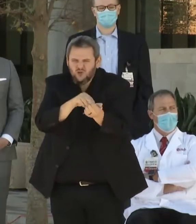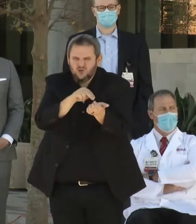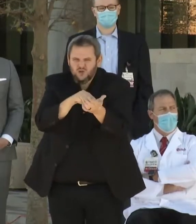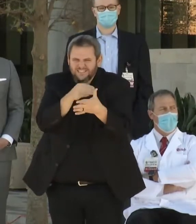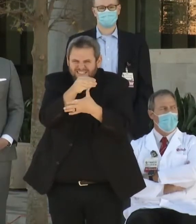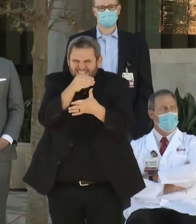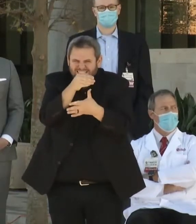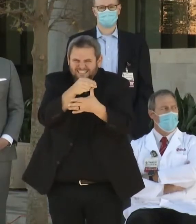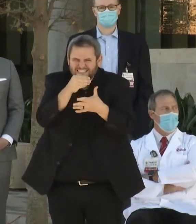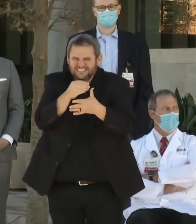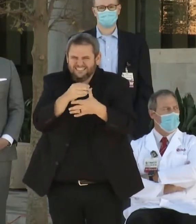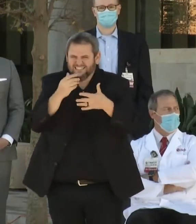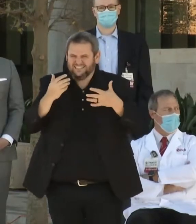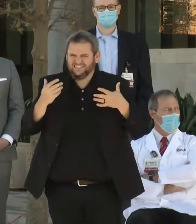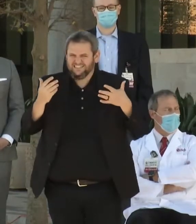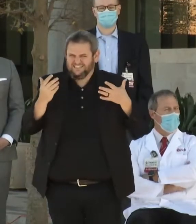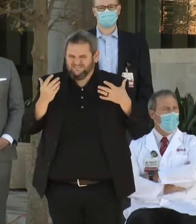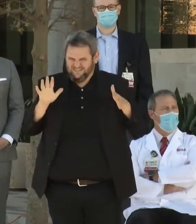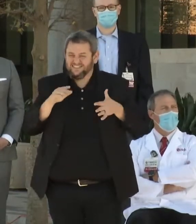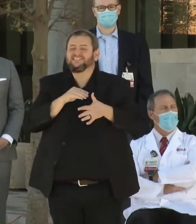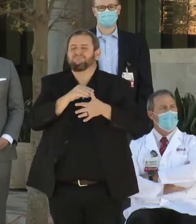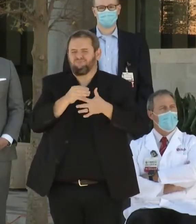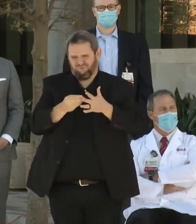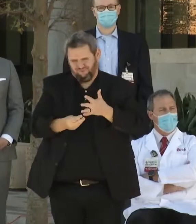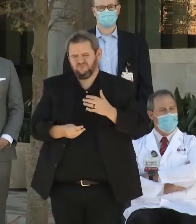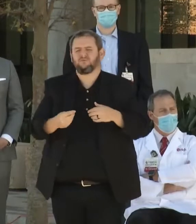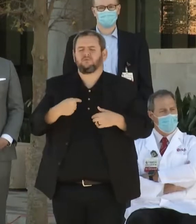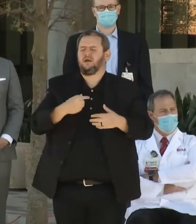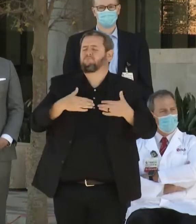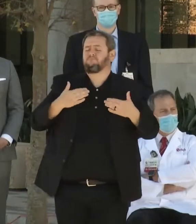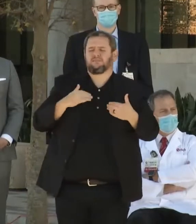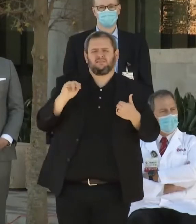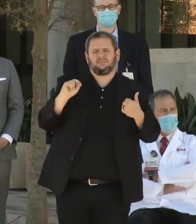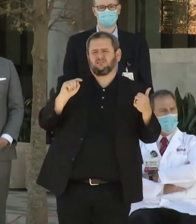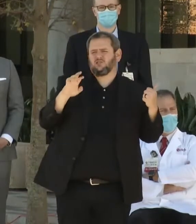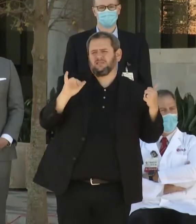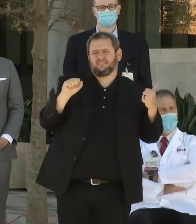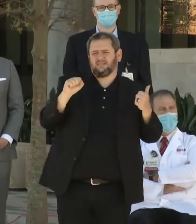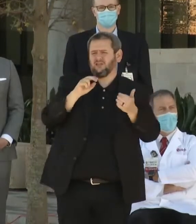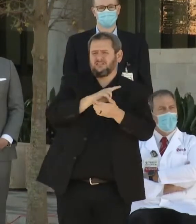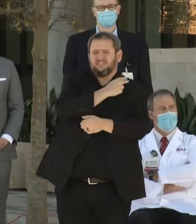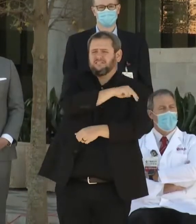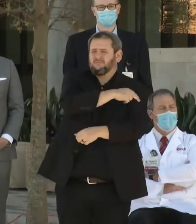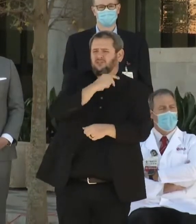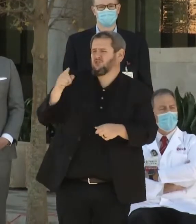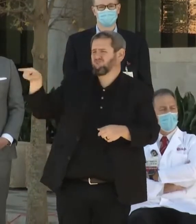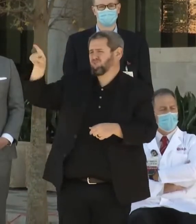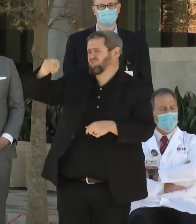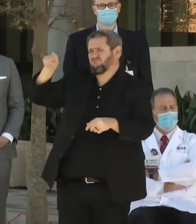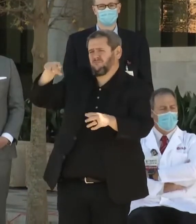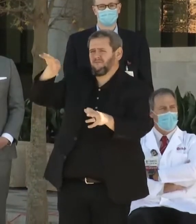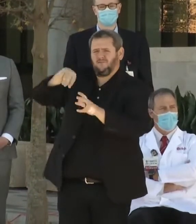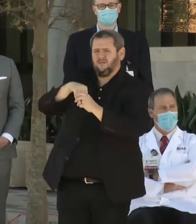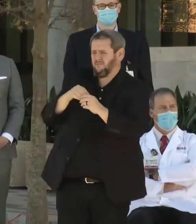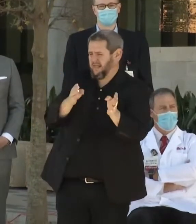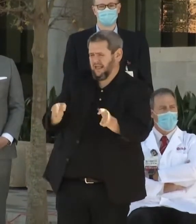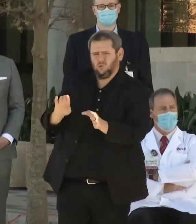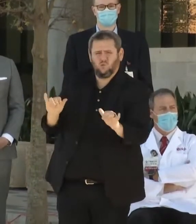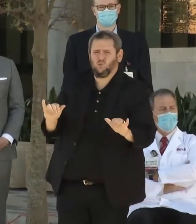been working with the state and local departments to be a hub for vaccine distribution in our communities all around the